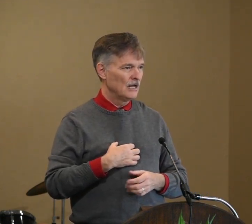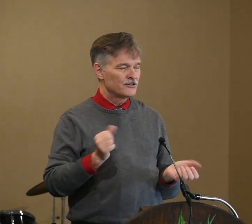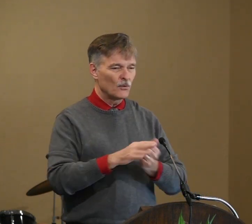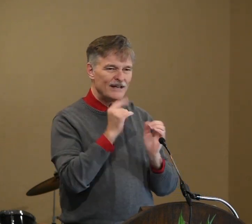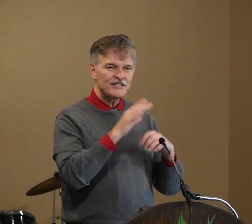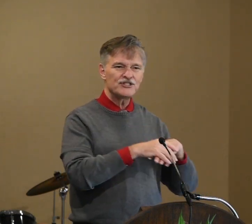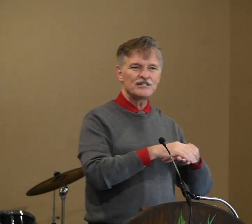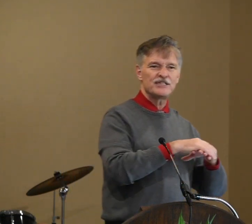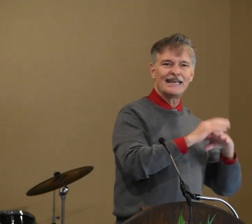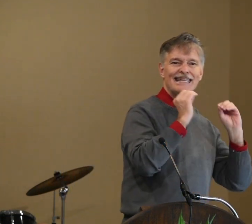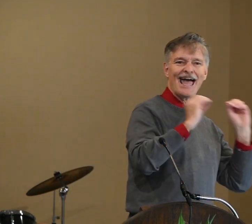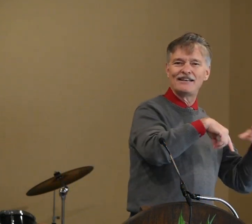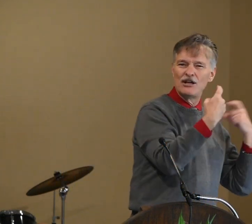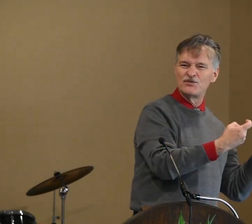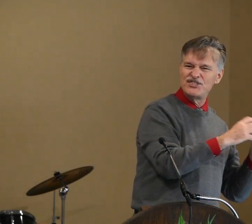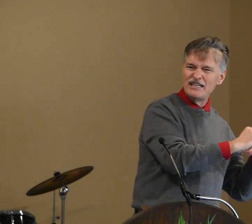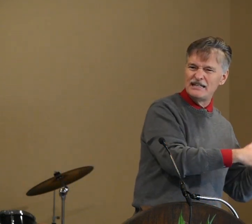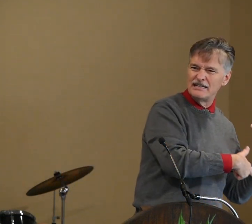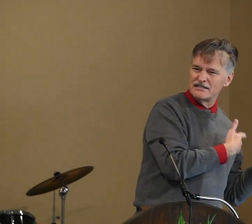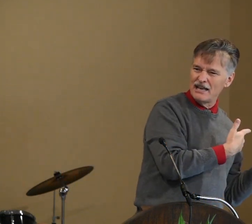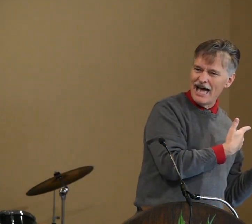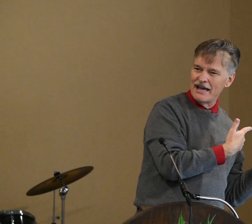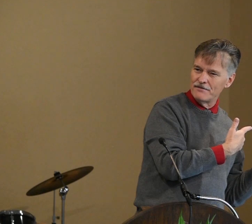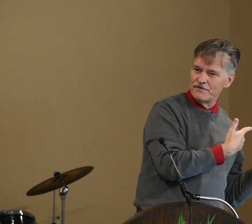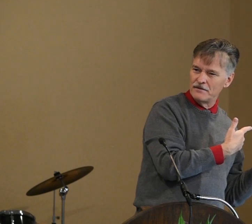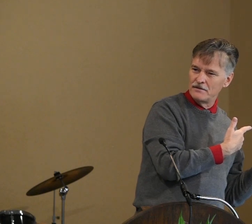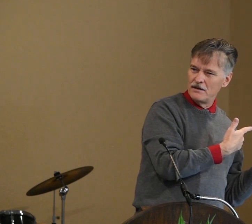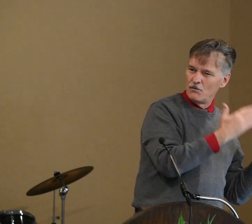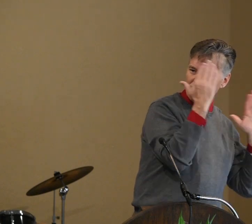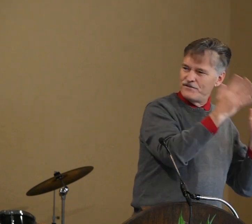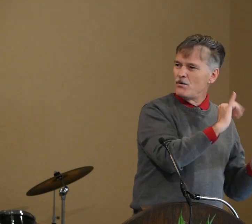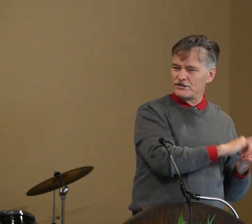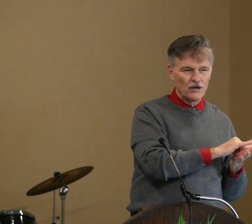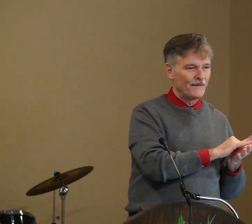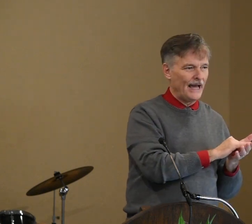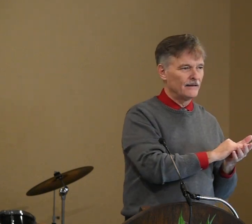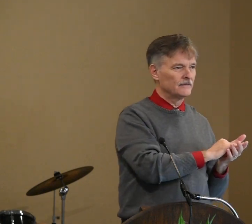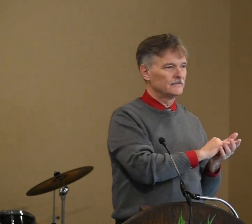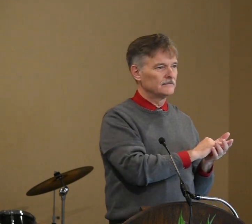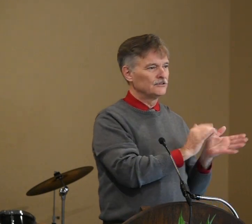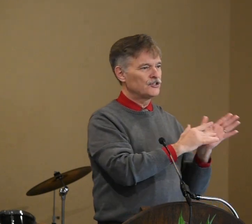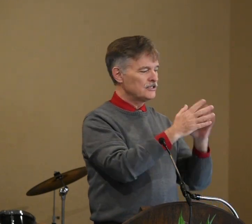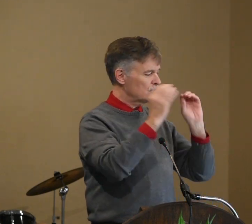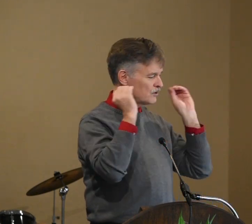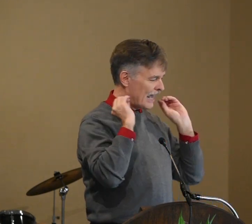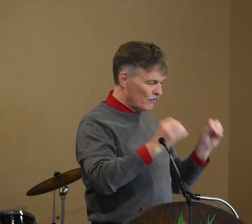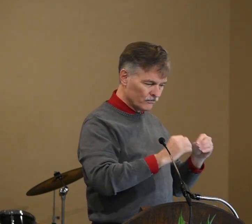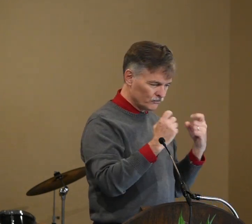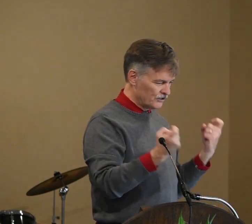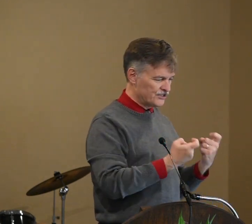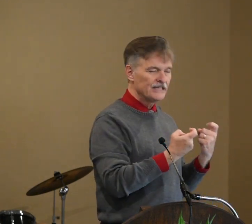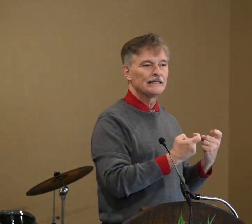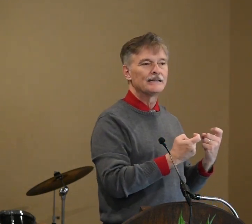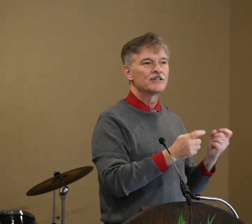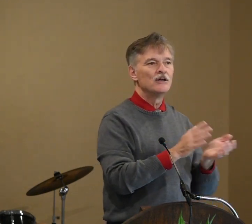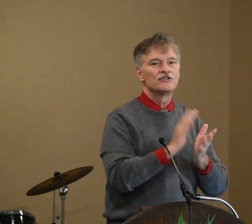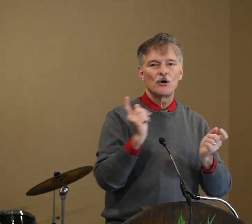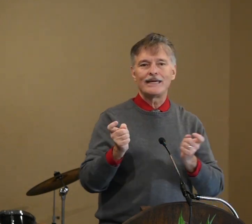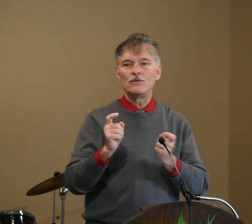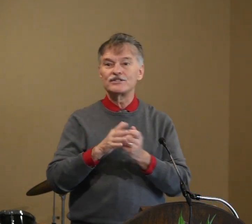So it wasn't just that he had no sin in his life. We focus on that. Jesus was sinless. So he was